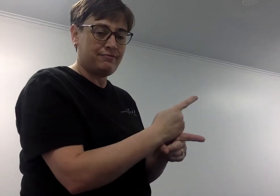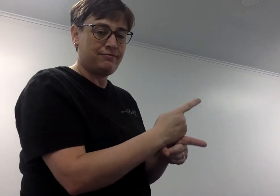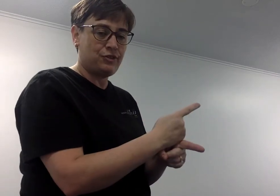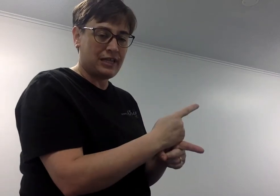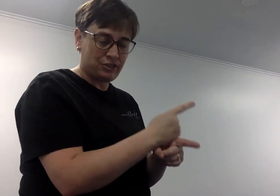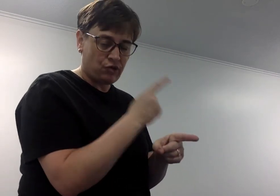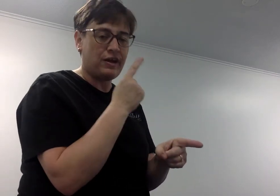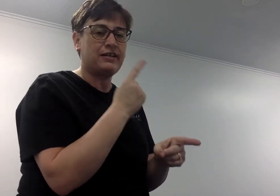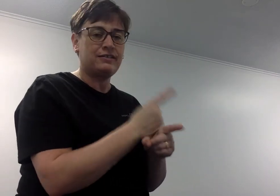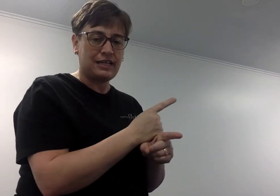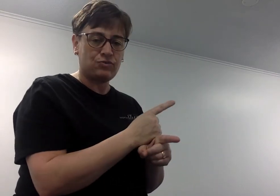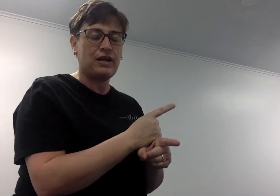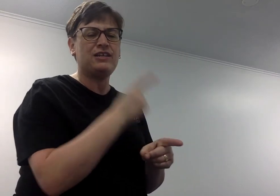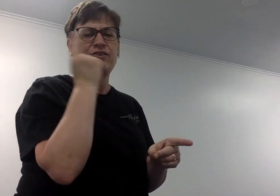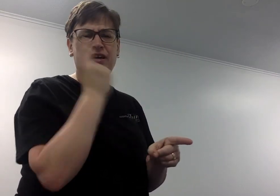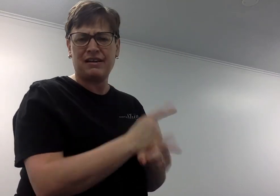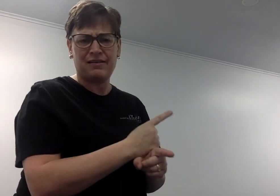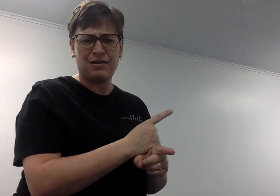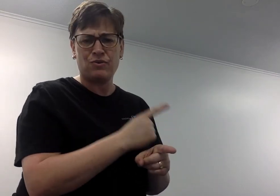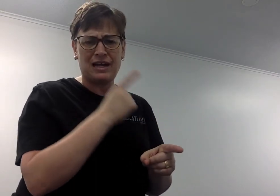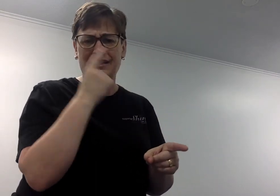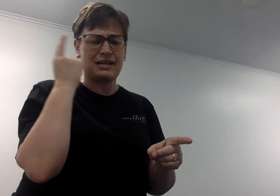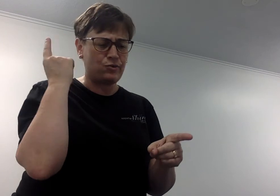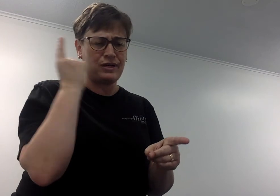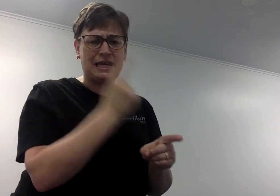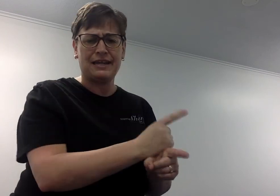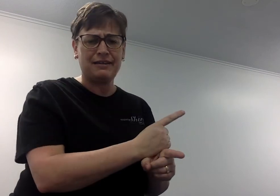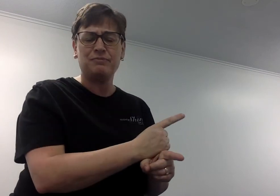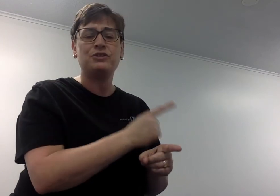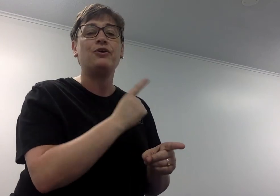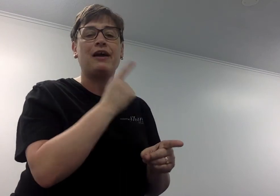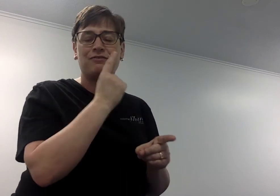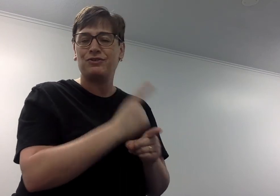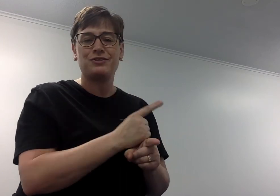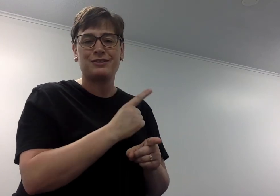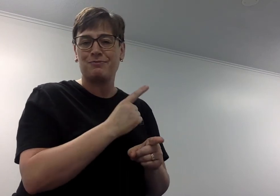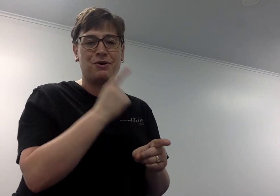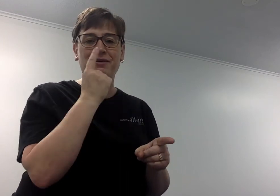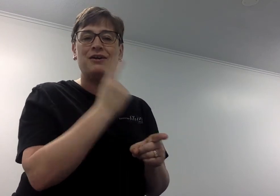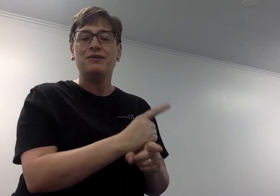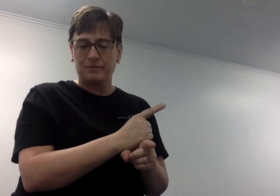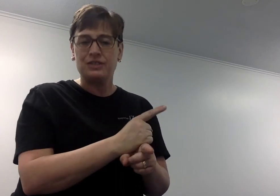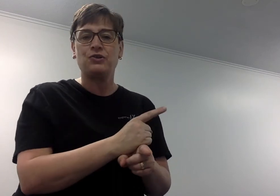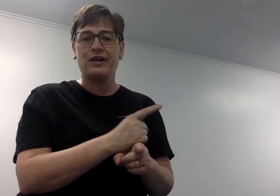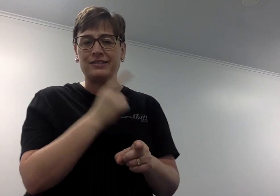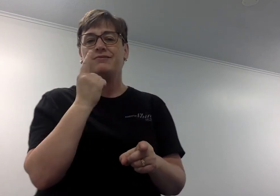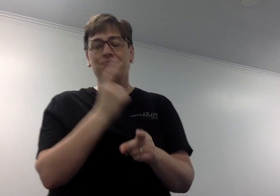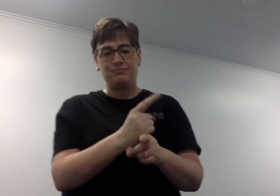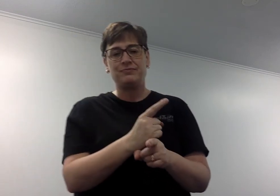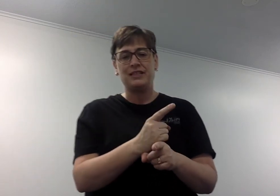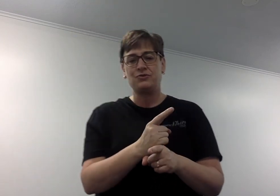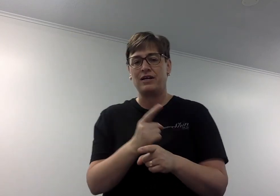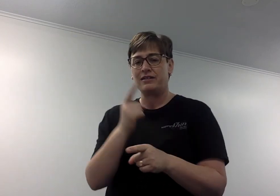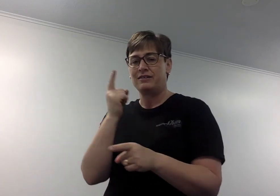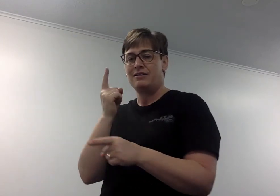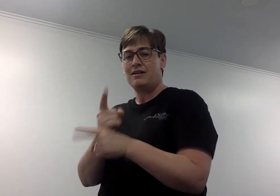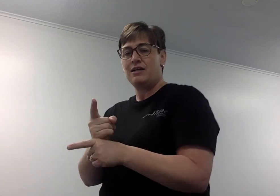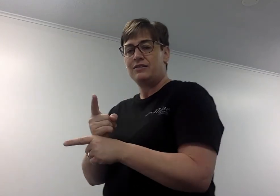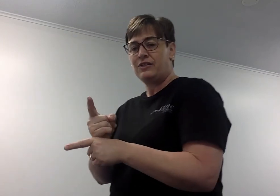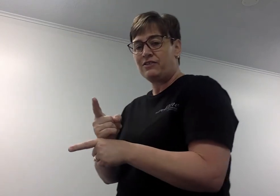Yeah, that's correct. That's right. And you don't. I tend to want to hit it, but you don't have to. Just a small. That's correct. That's right. So that's for